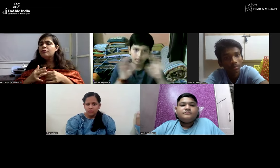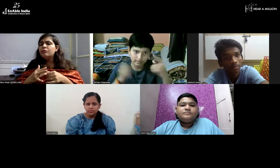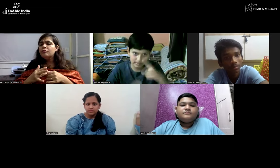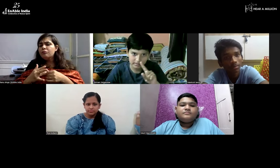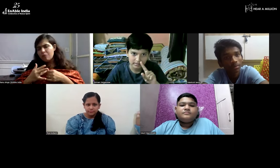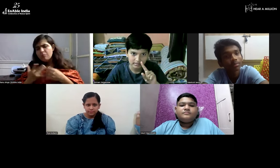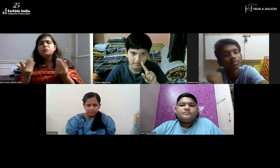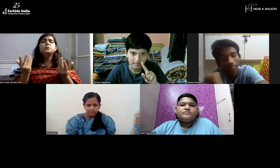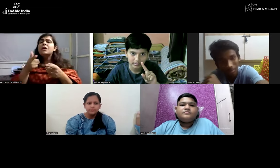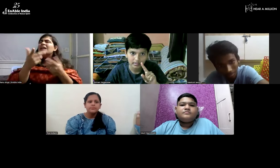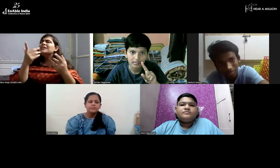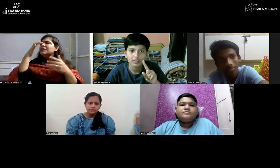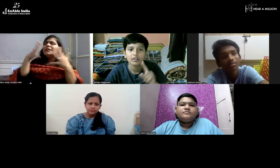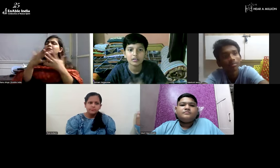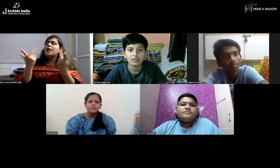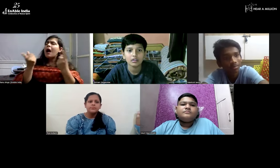Uh,